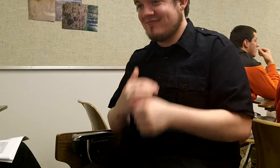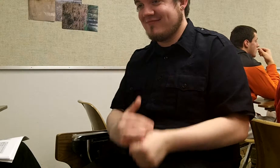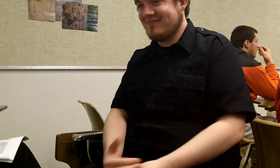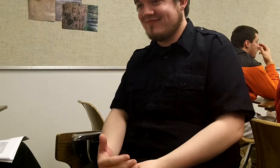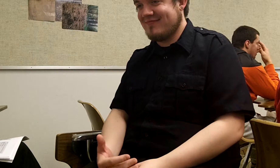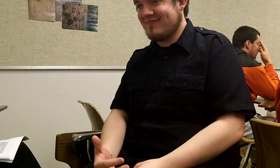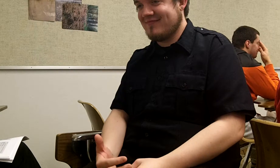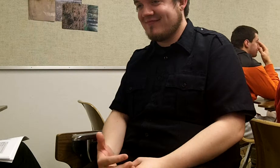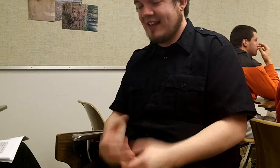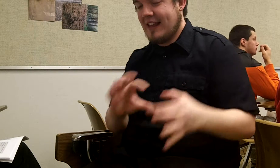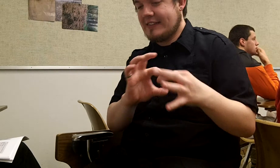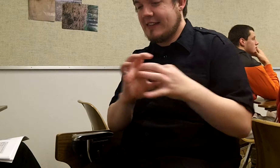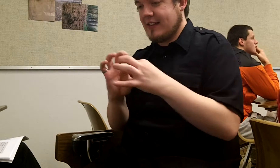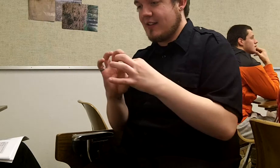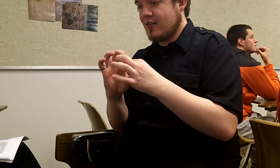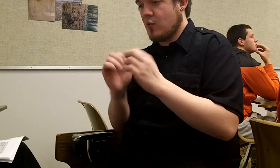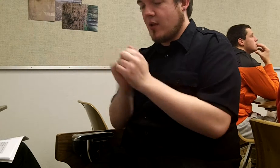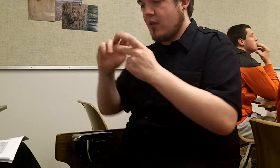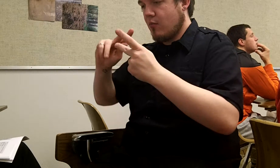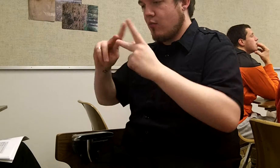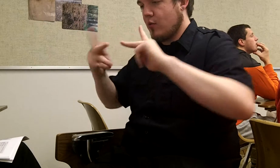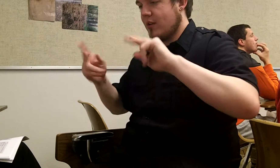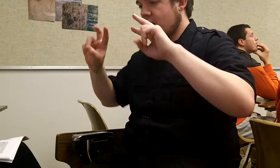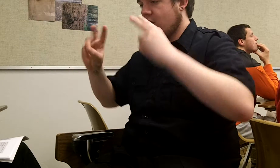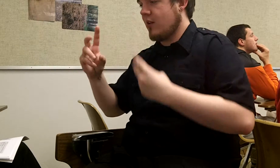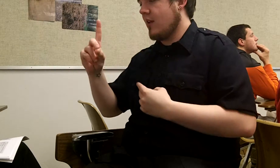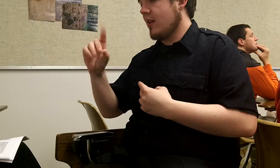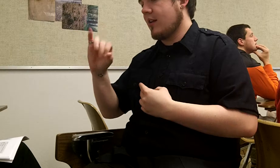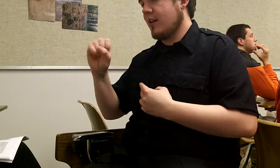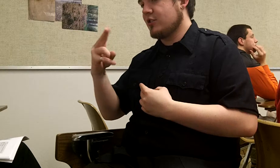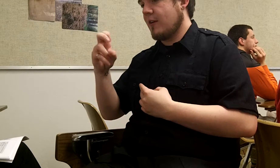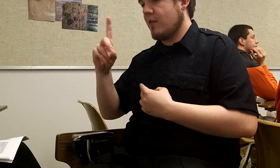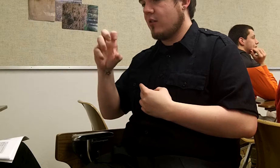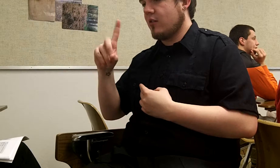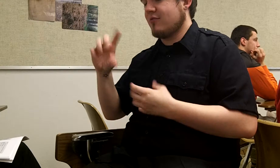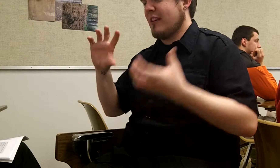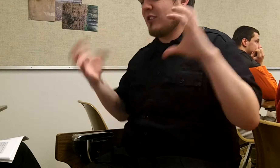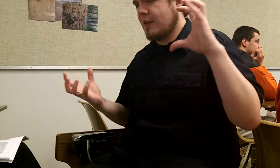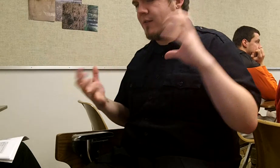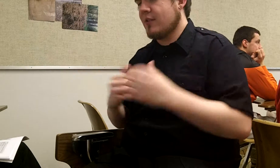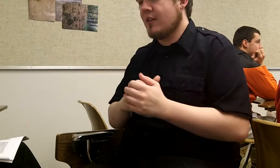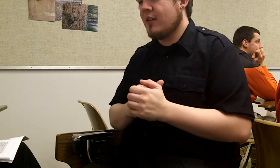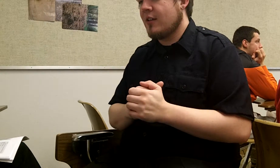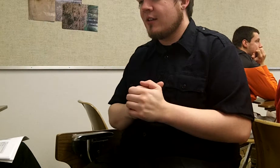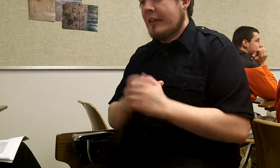is linked to a protein called disheveled. All right. In the situation that there's